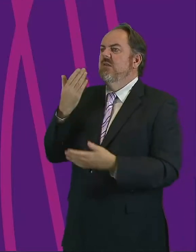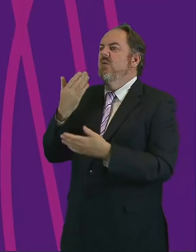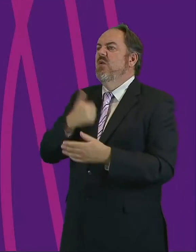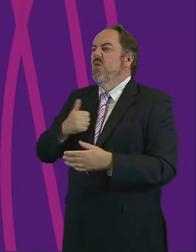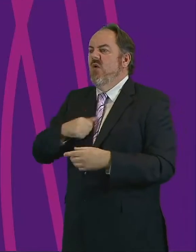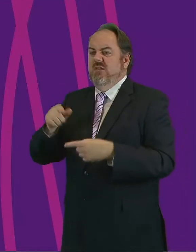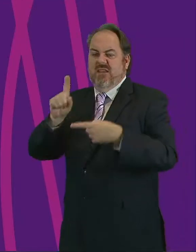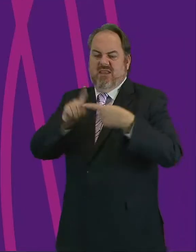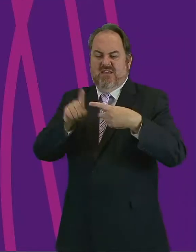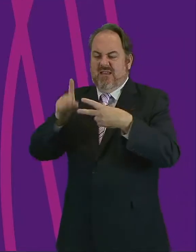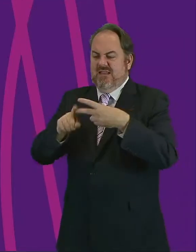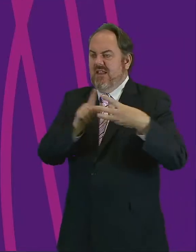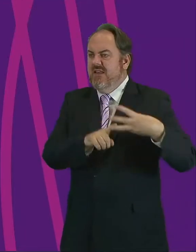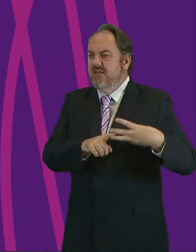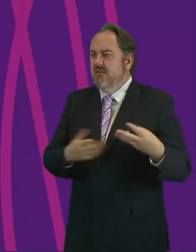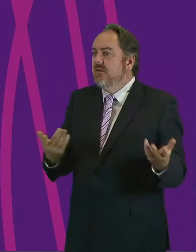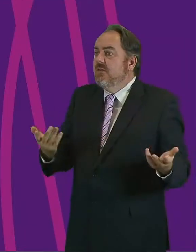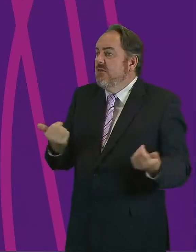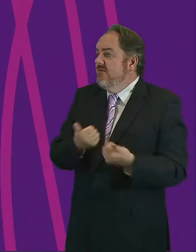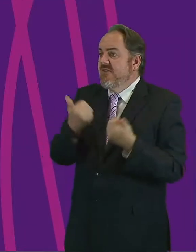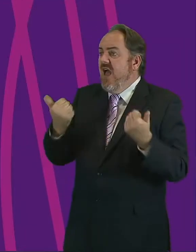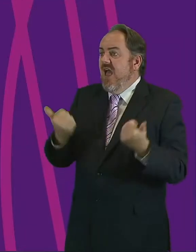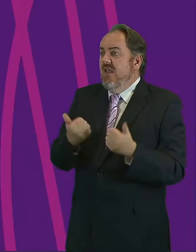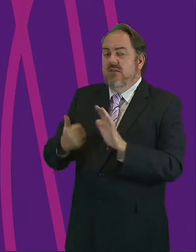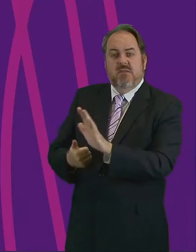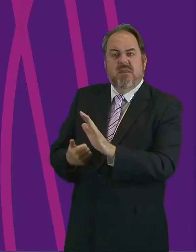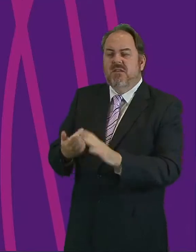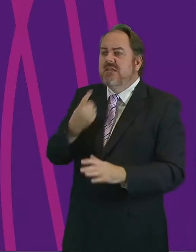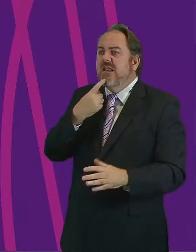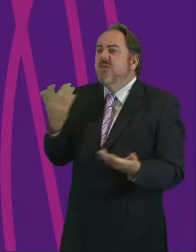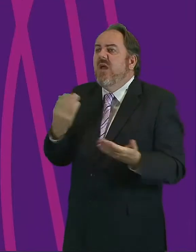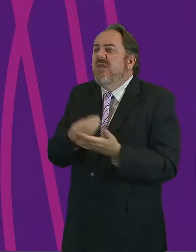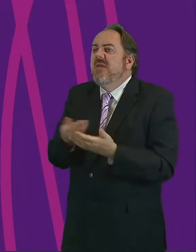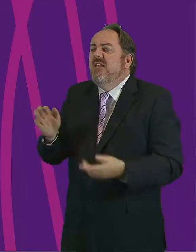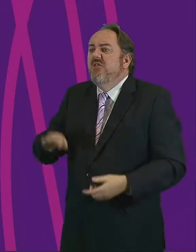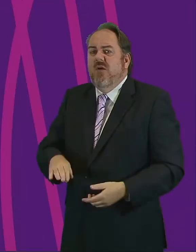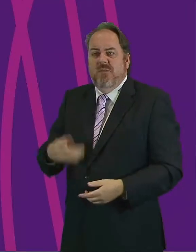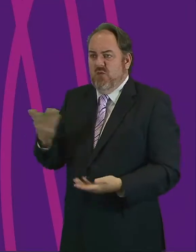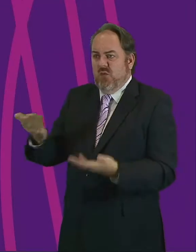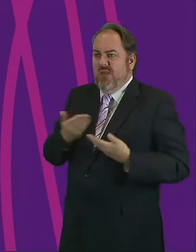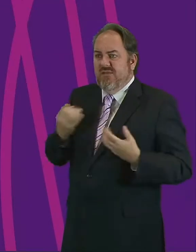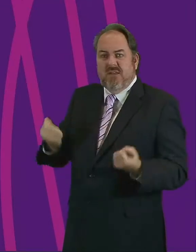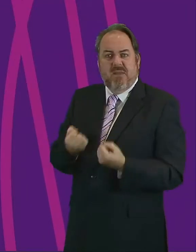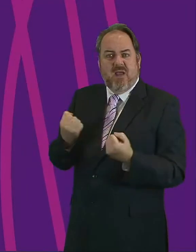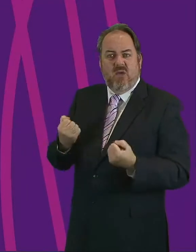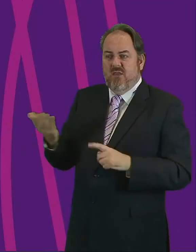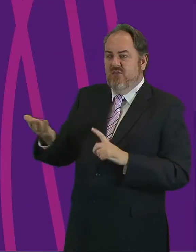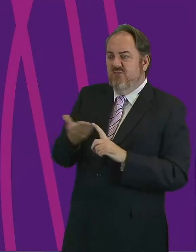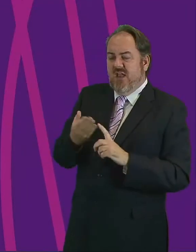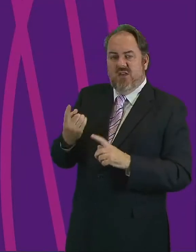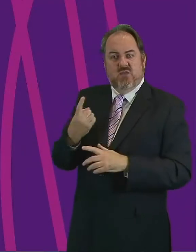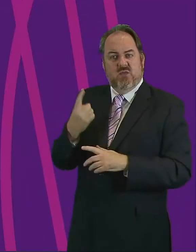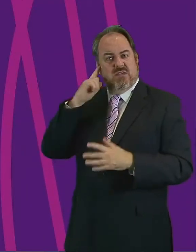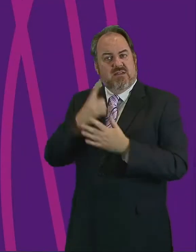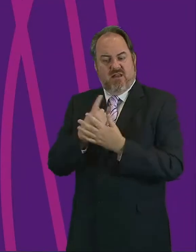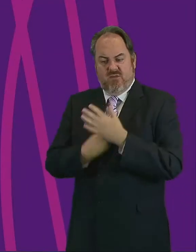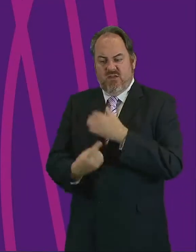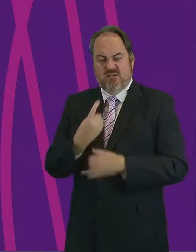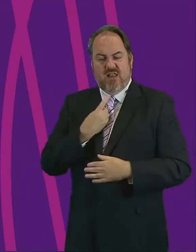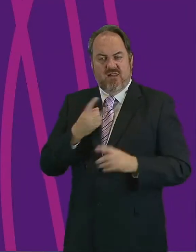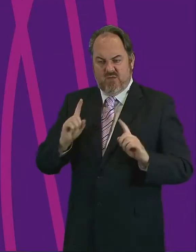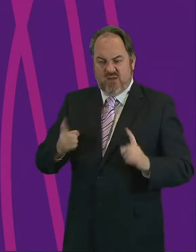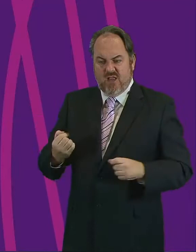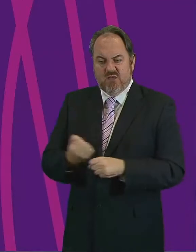funding will come from or give us the powers to do it ourselves. In terms of the non-domestic rates, that is an obvious example